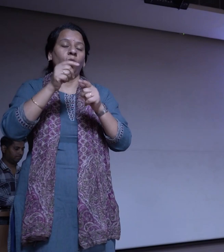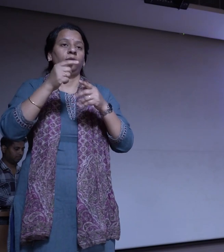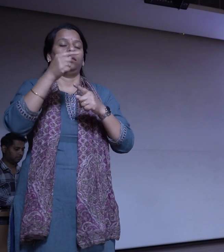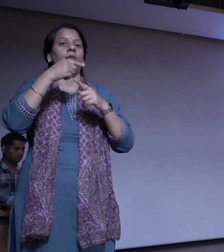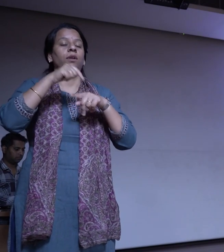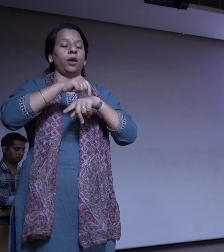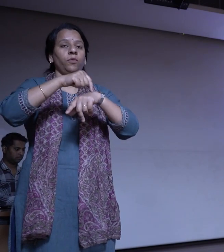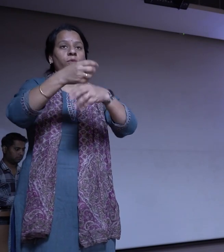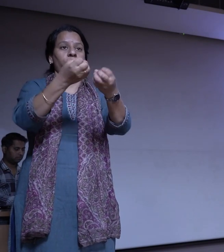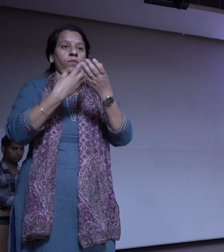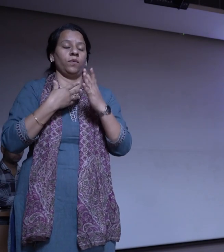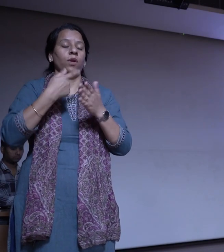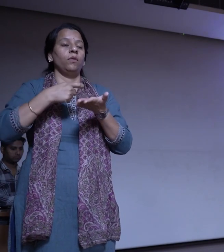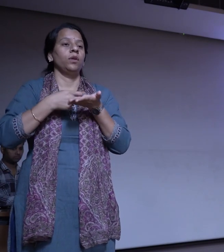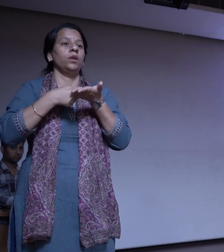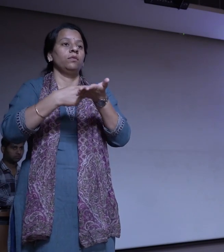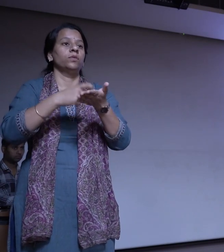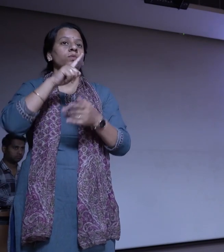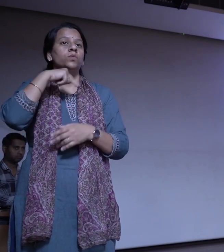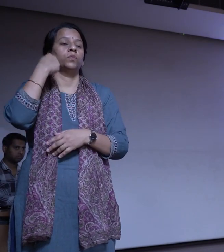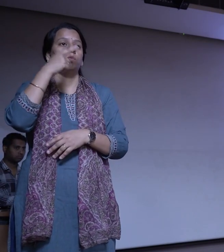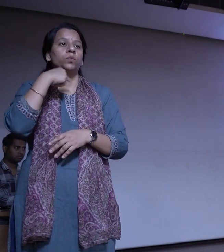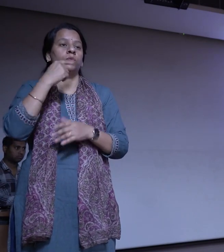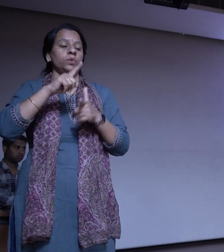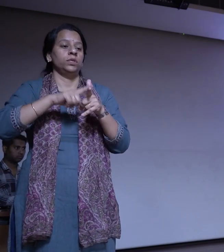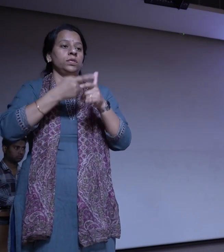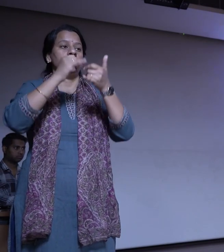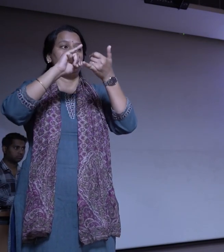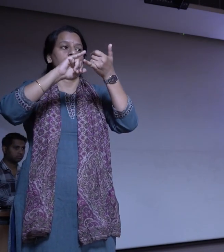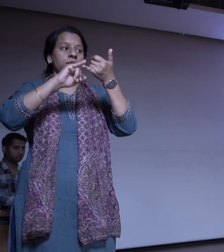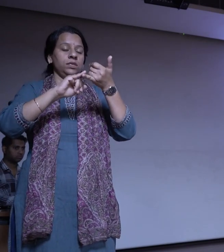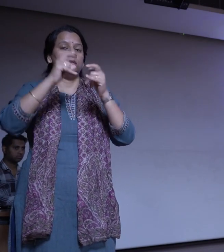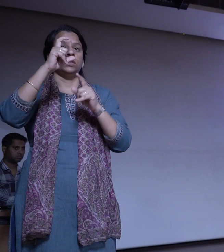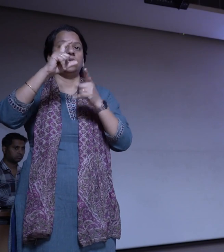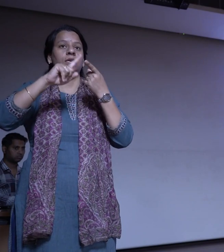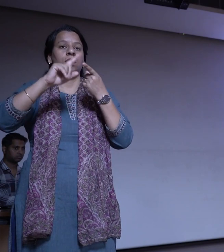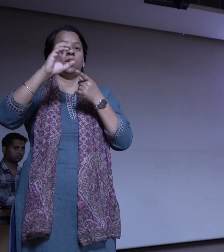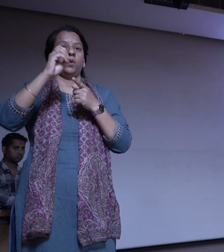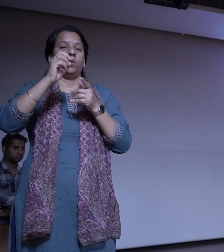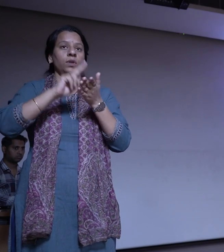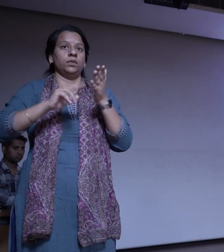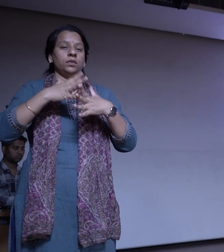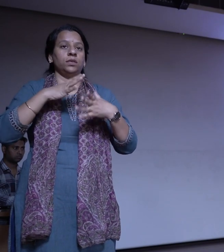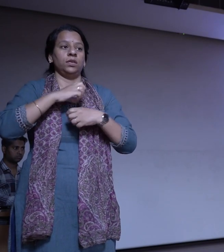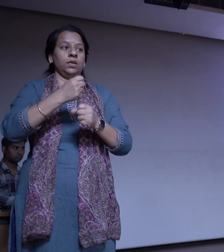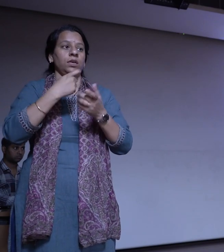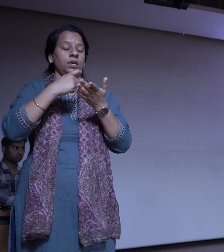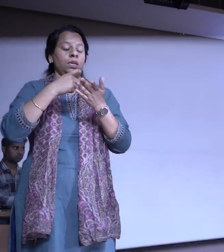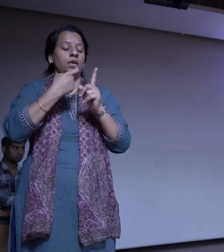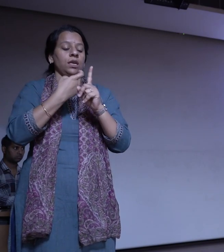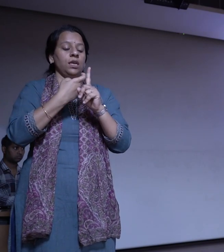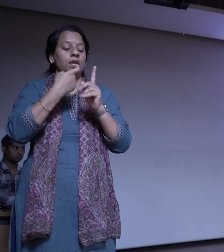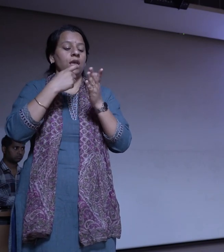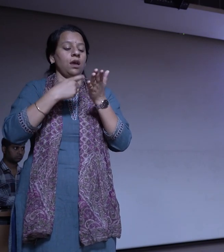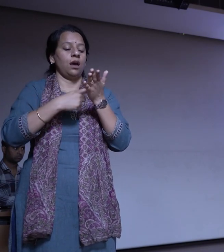initiative now I request J joint secretary CEO National Trust SRI KR Vish sharan